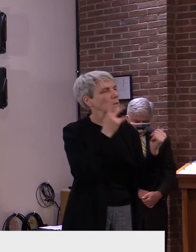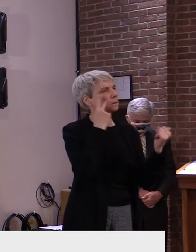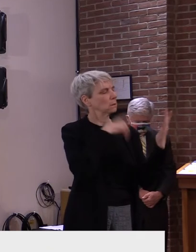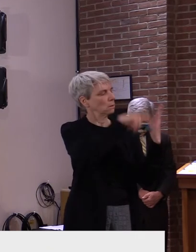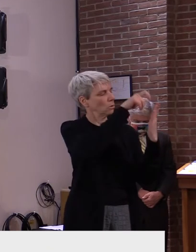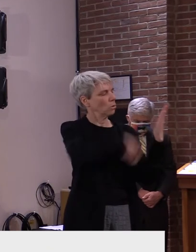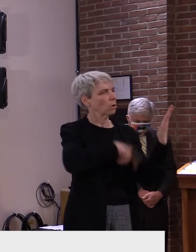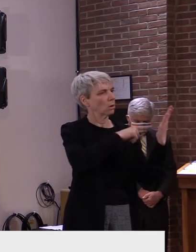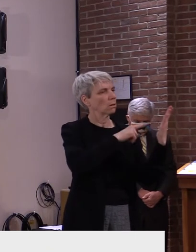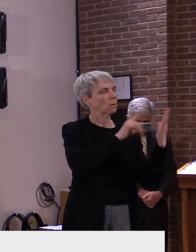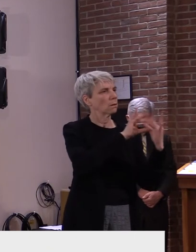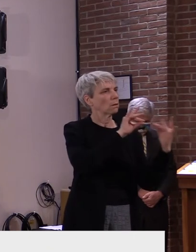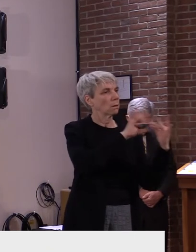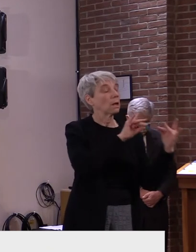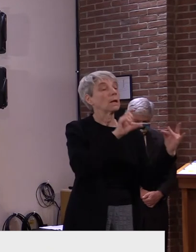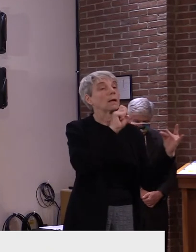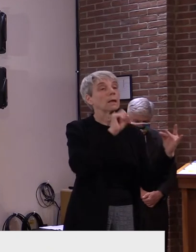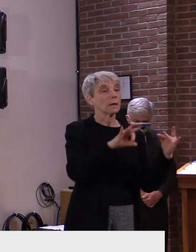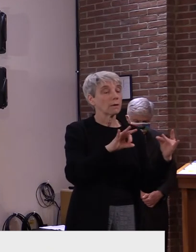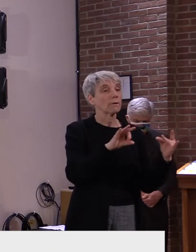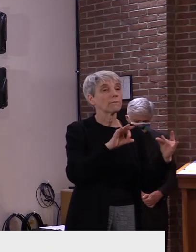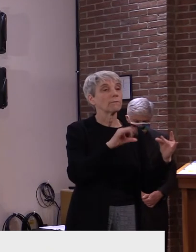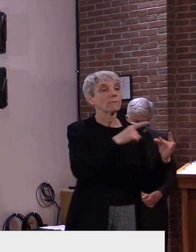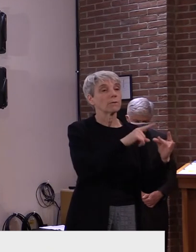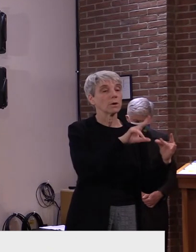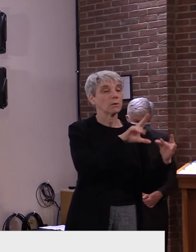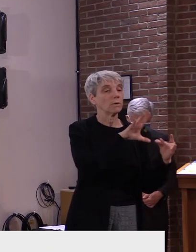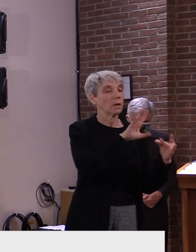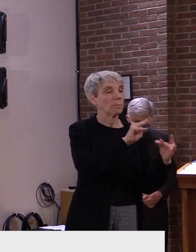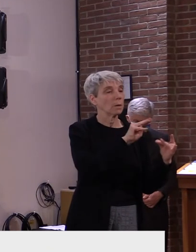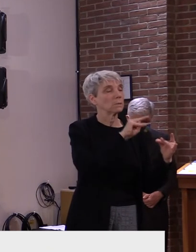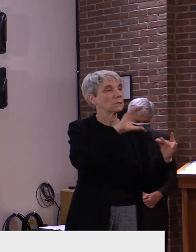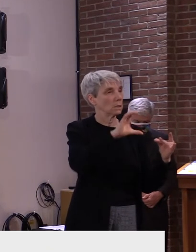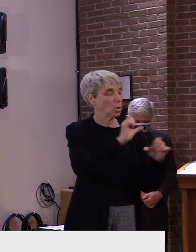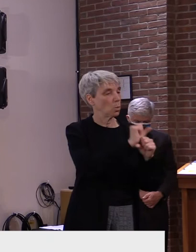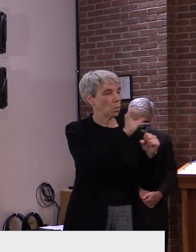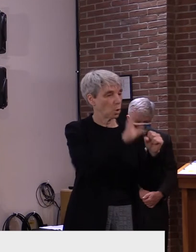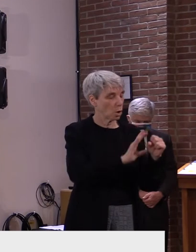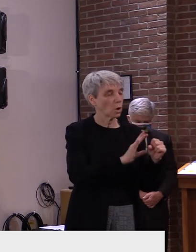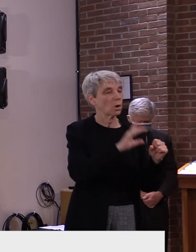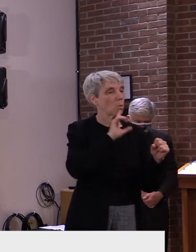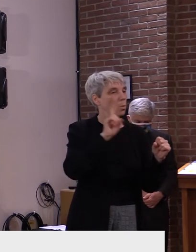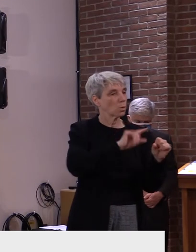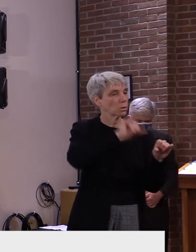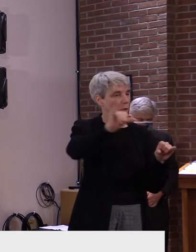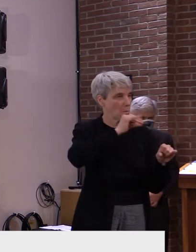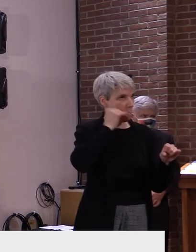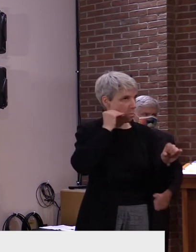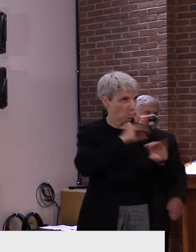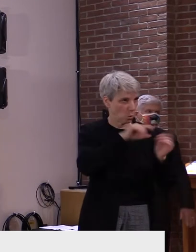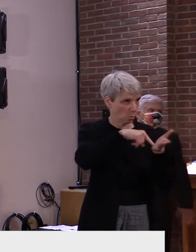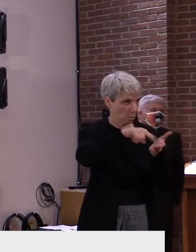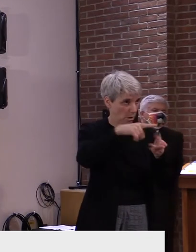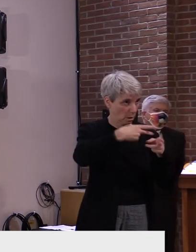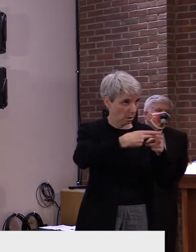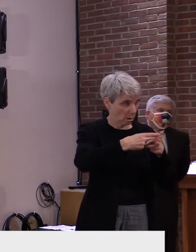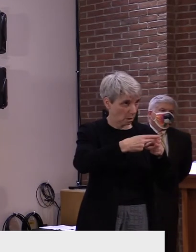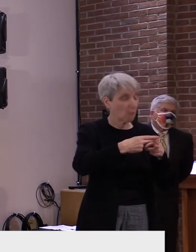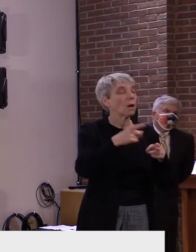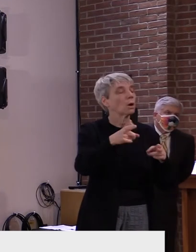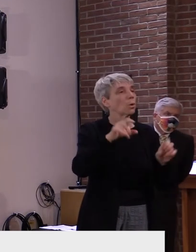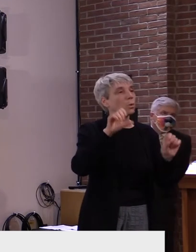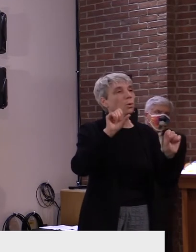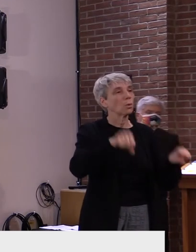it if they were furloughed or temporarily laid off without pay then they could potentially be